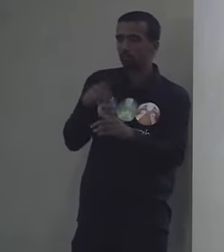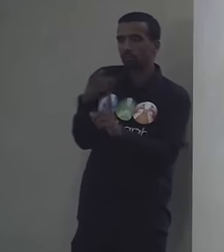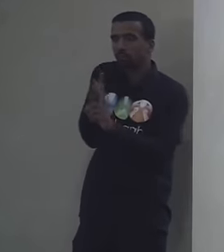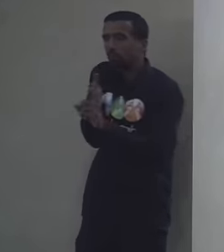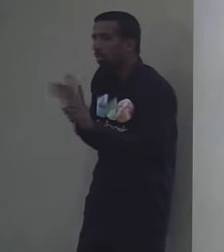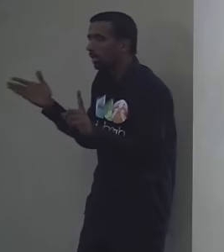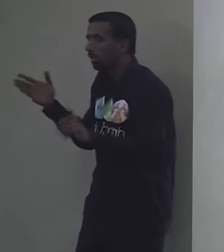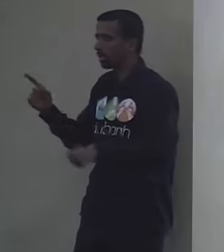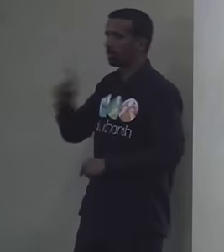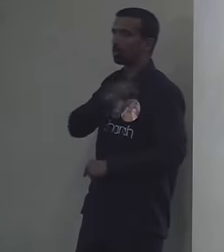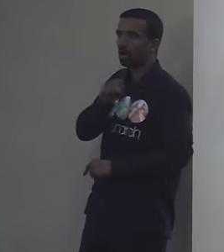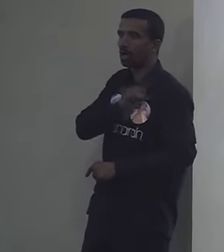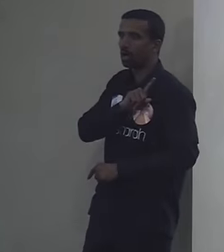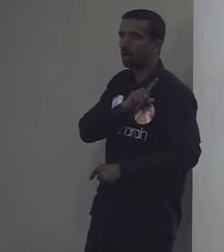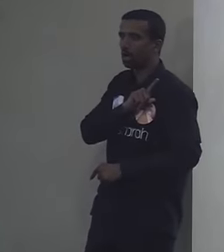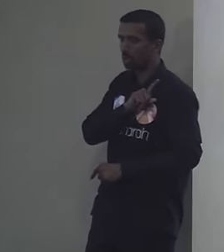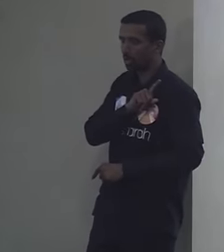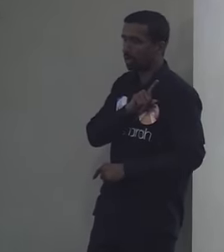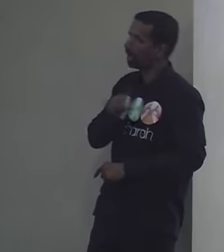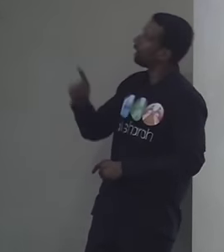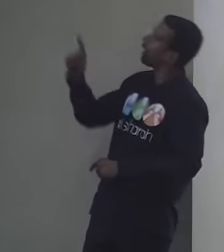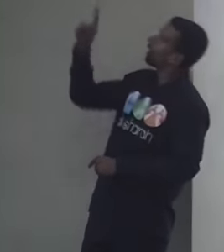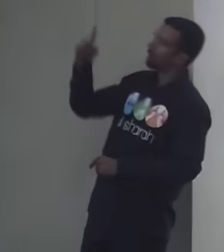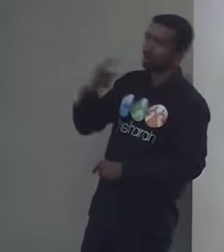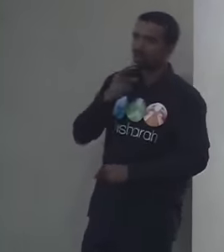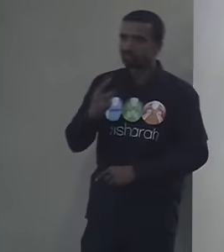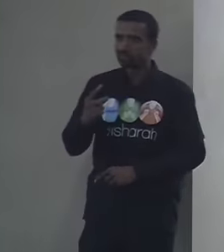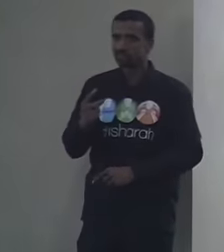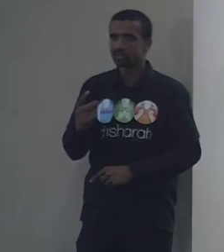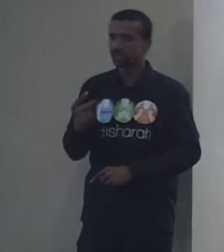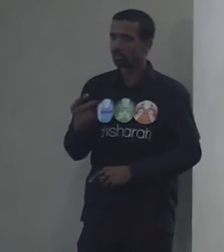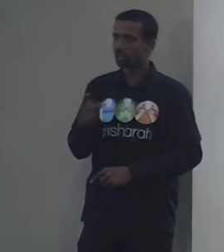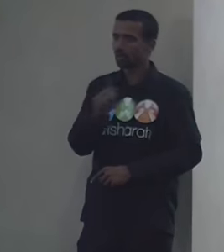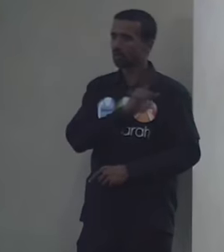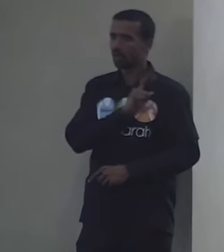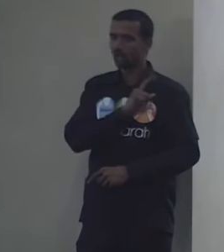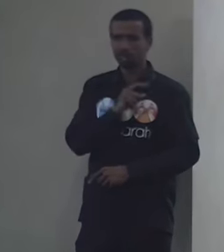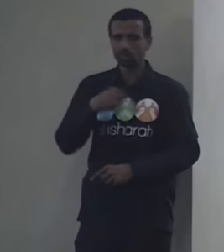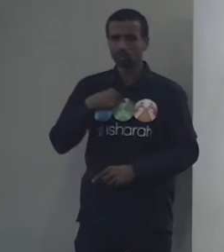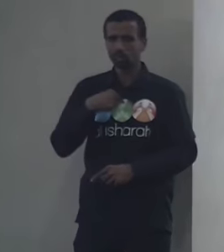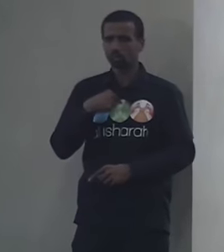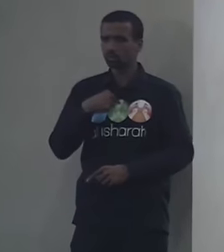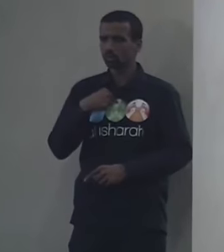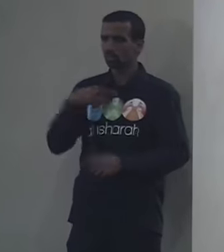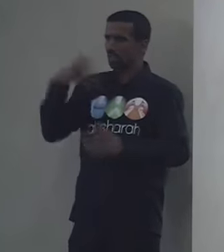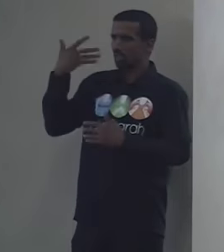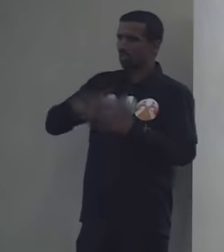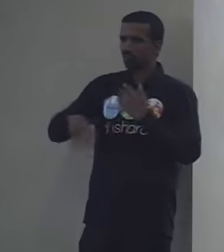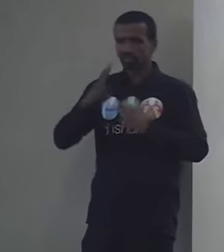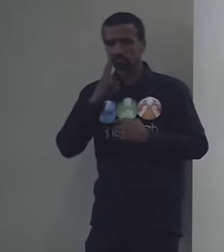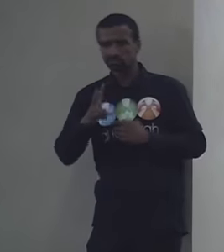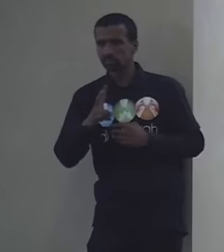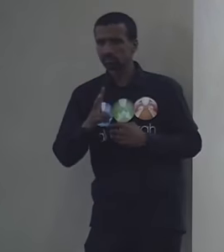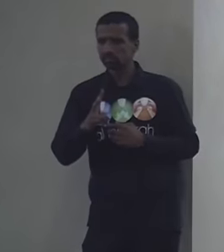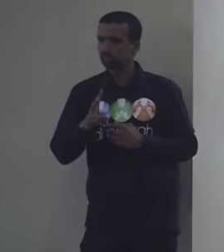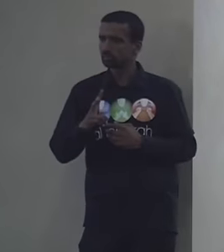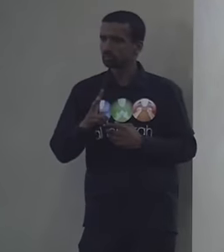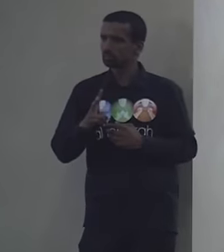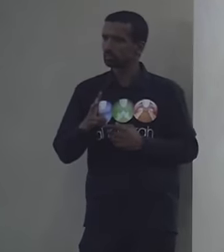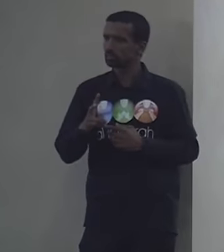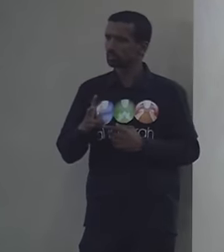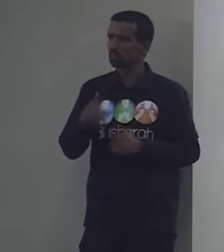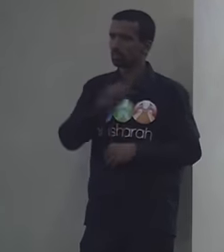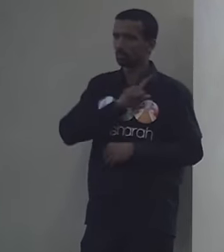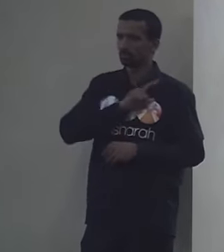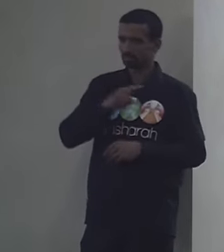see, you never even wonder what is behind these things. What's behind all of it? Because the akhirah is